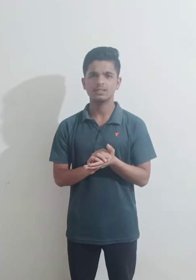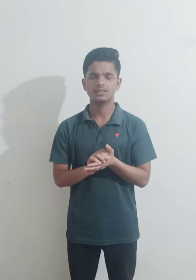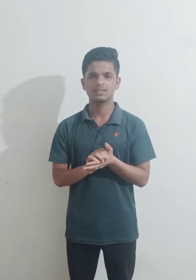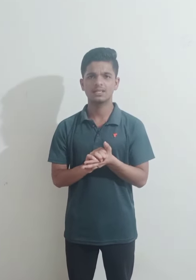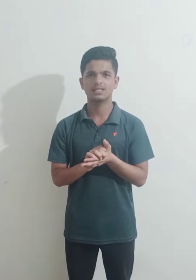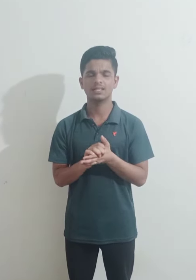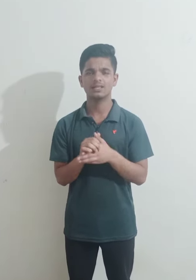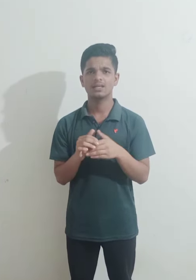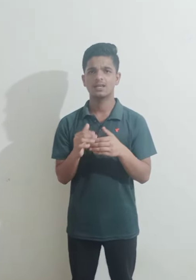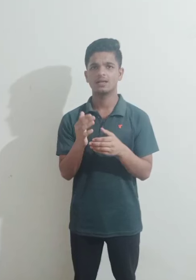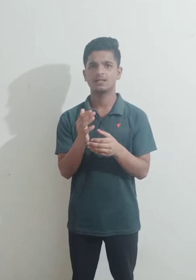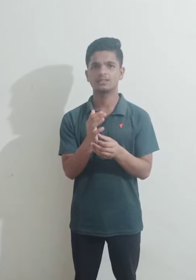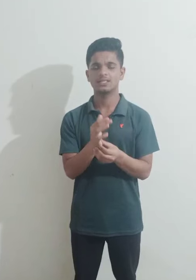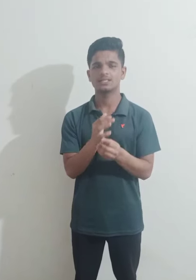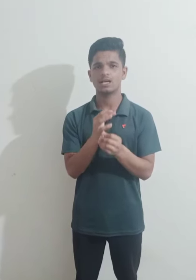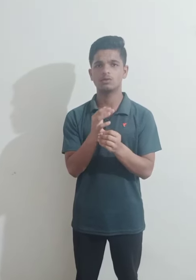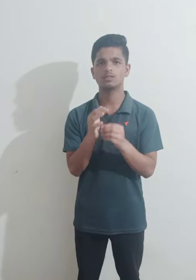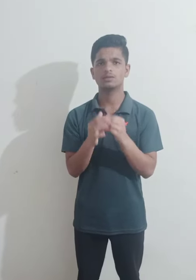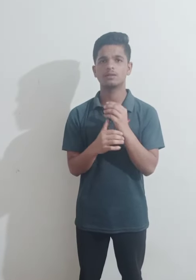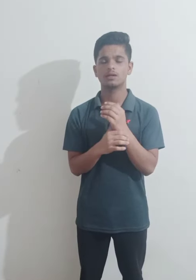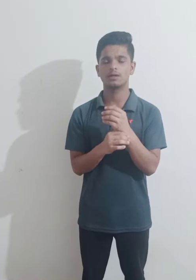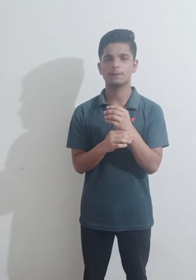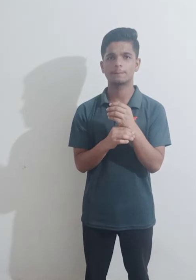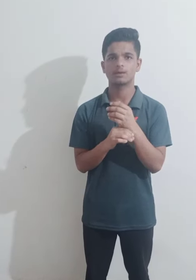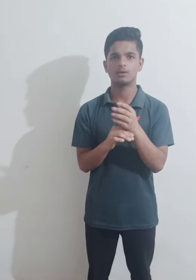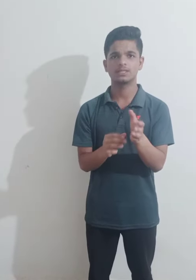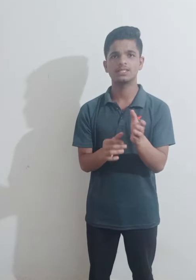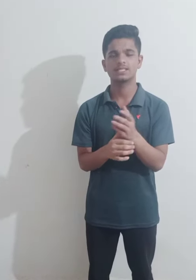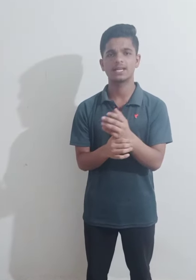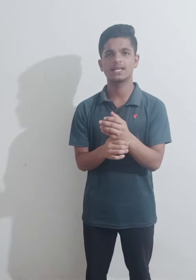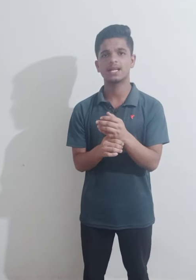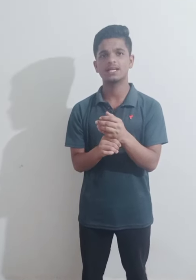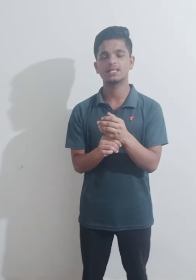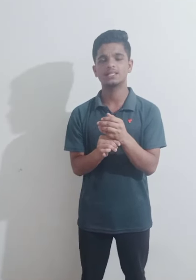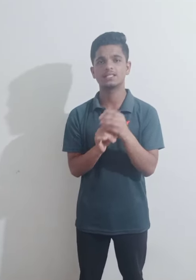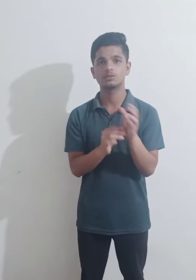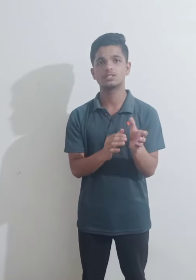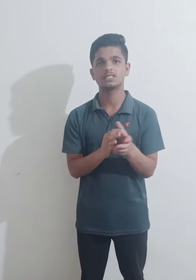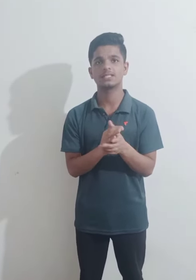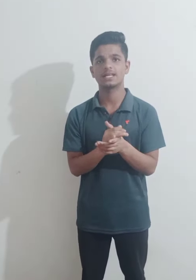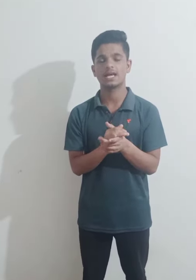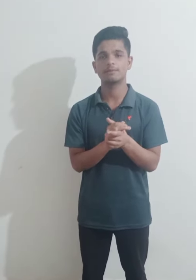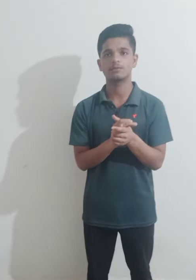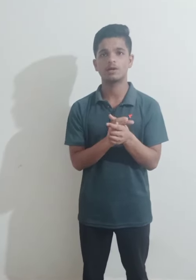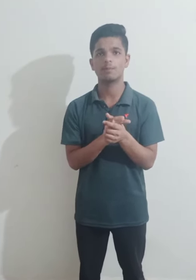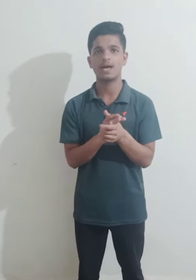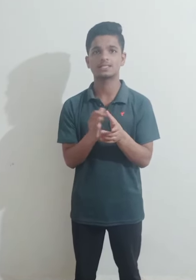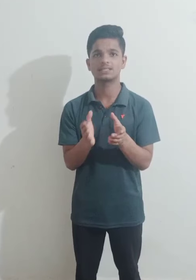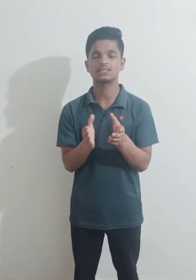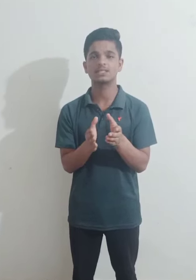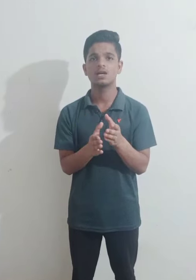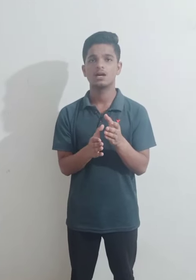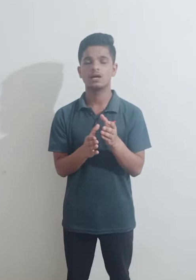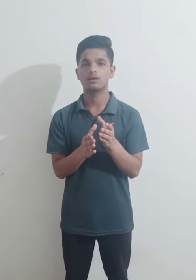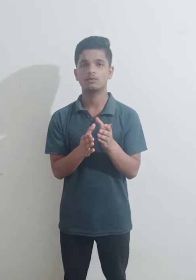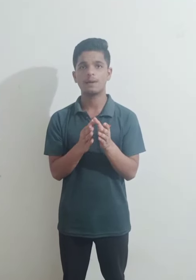then thus how the object is created, and it lives their life by accessing by providing